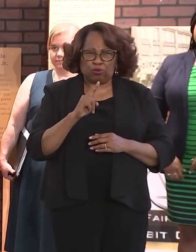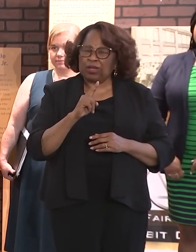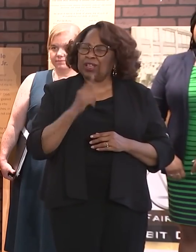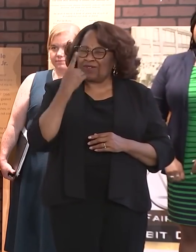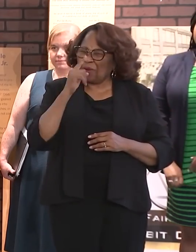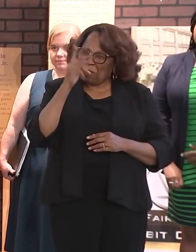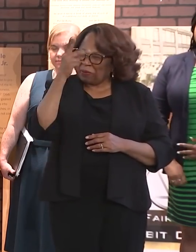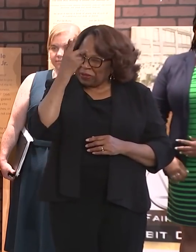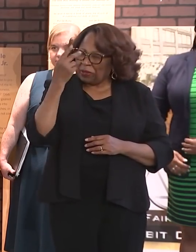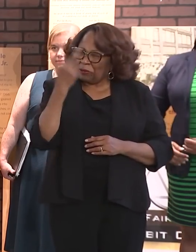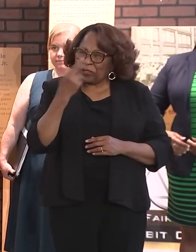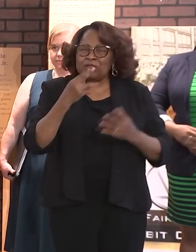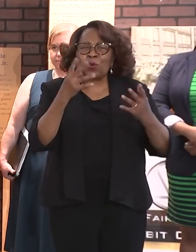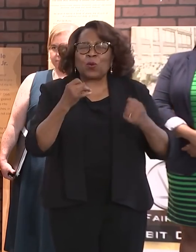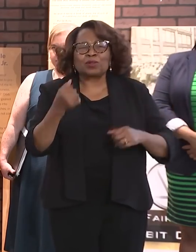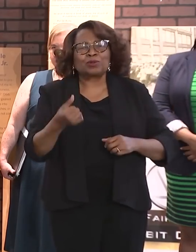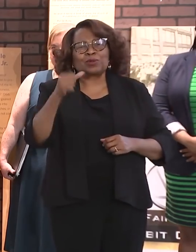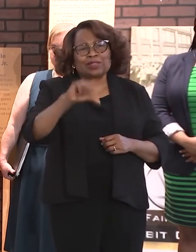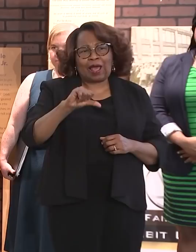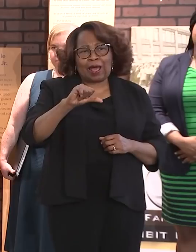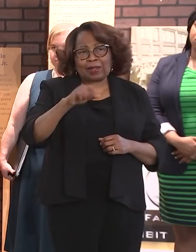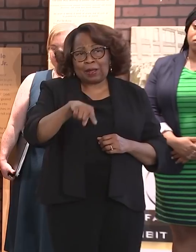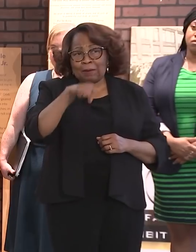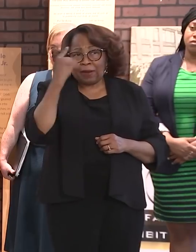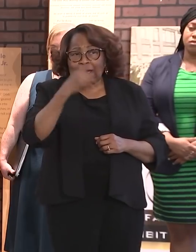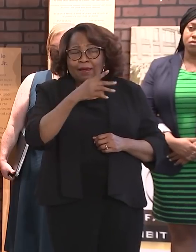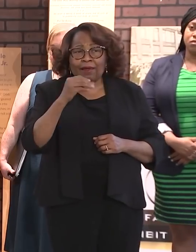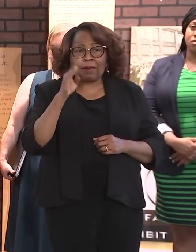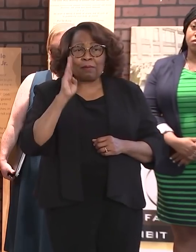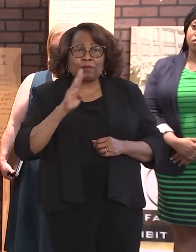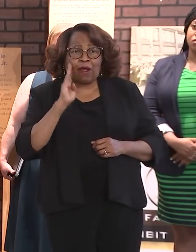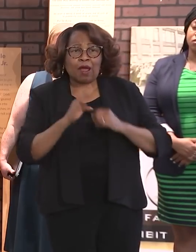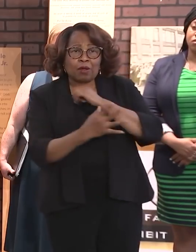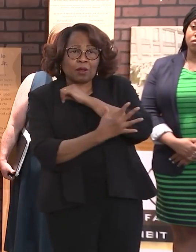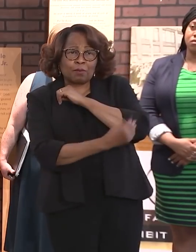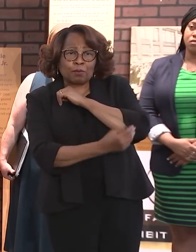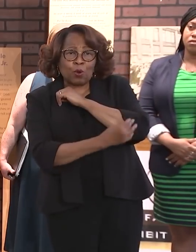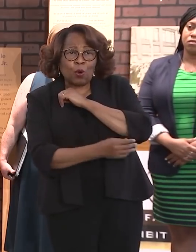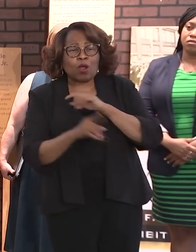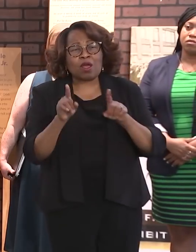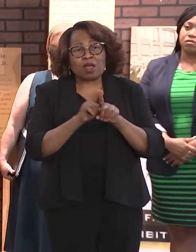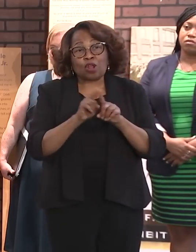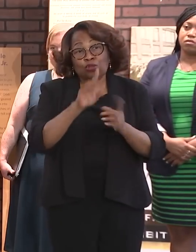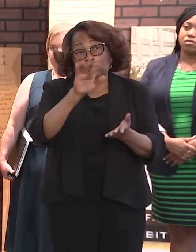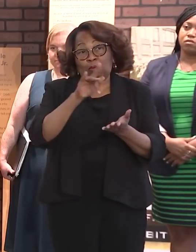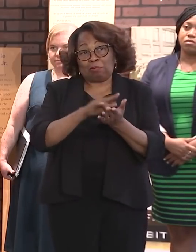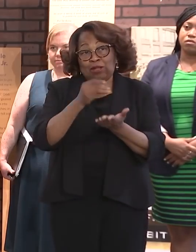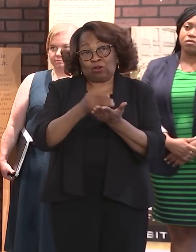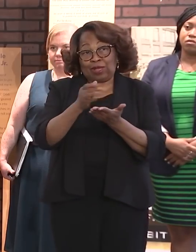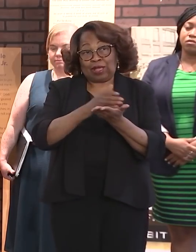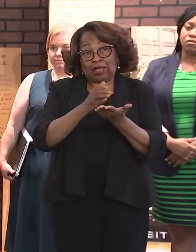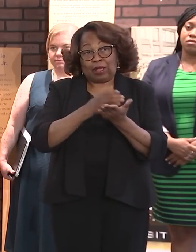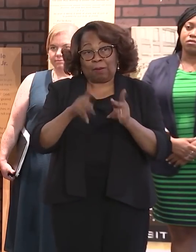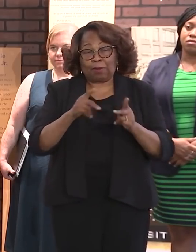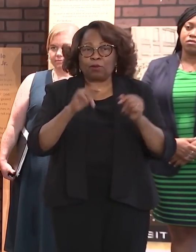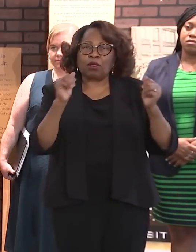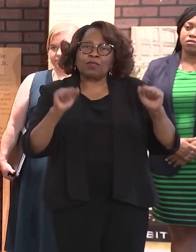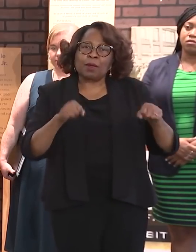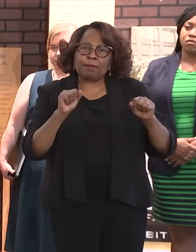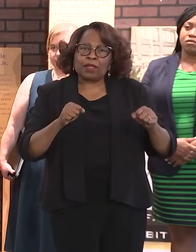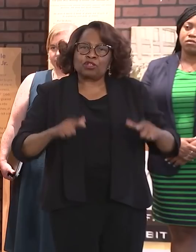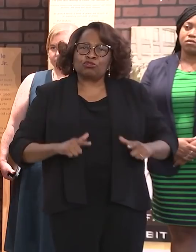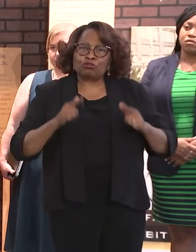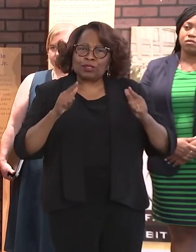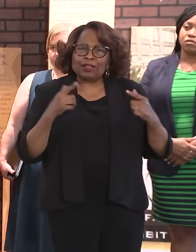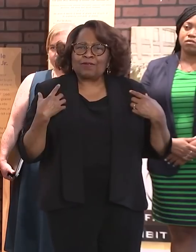reasons, want to deny Black and brown and poor, but also middle income people the ability to